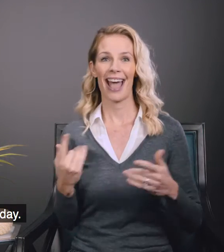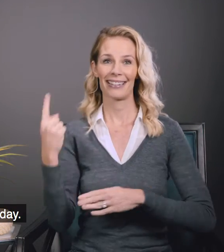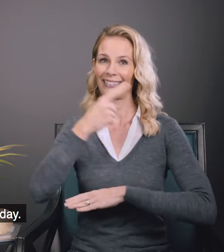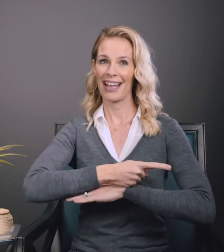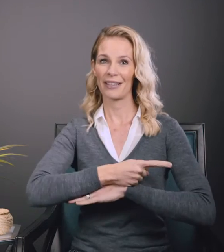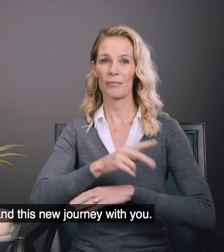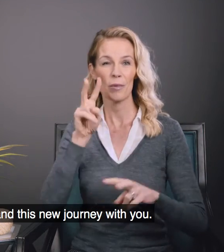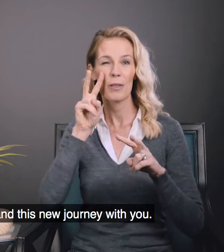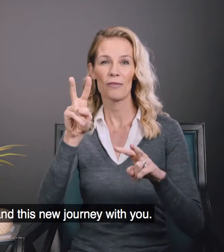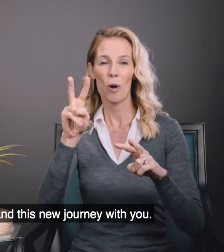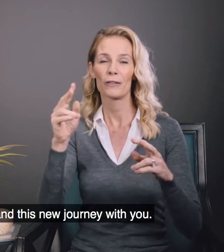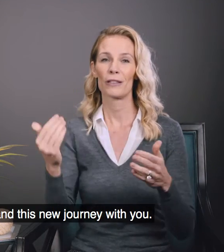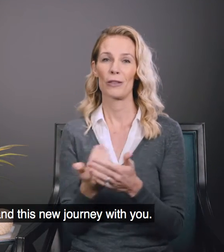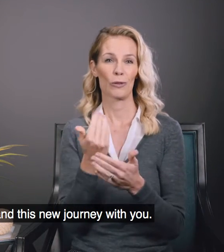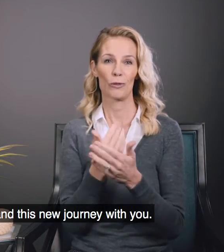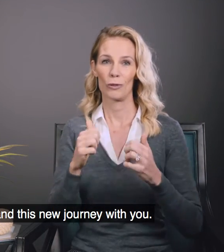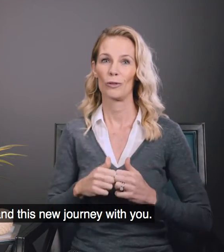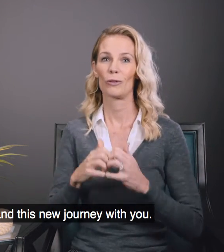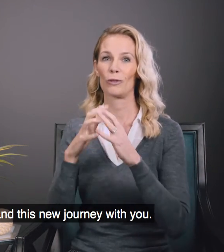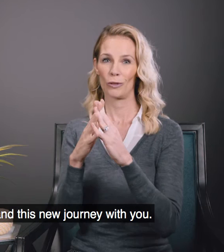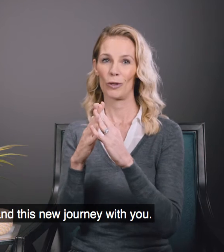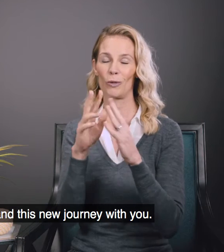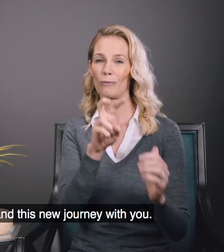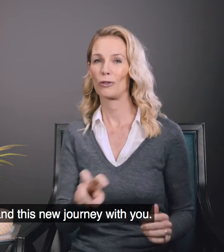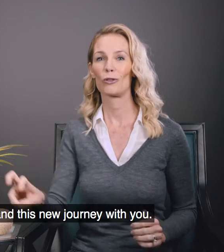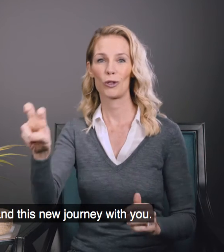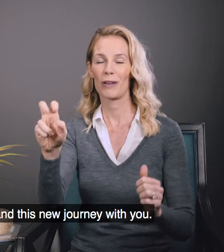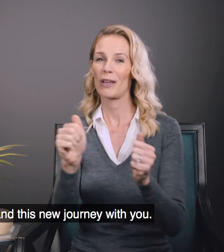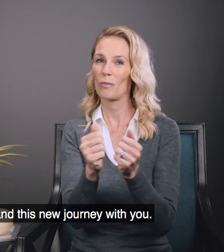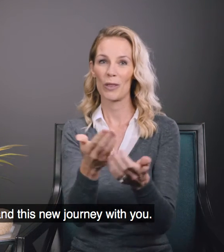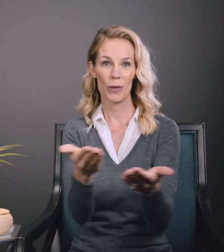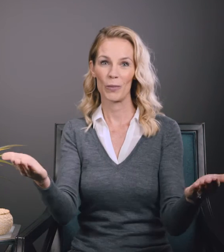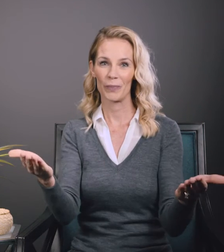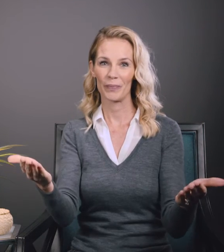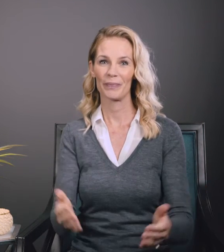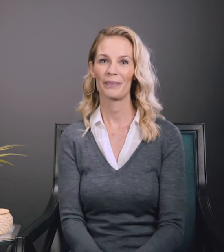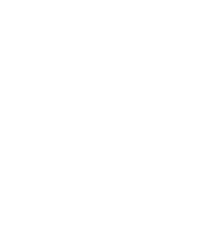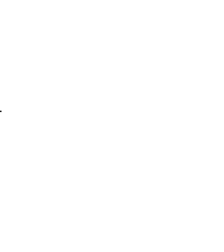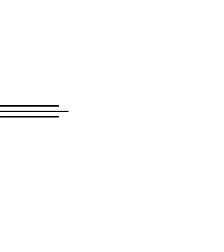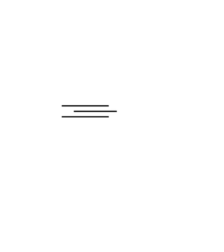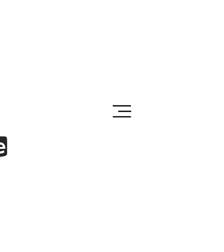an exciting day, and we look forward to taking this chapter and this new journey with you.